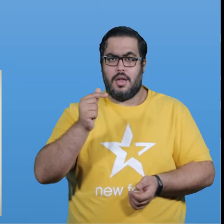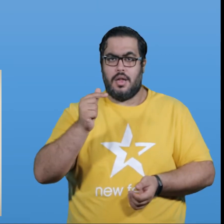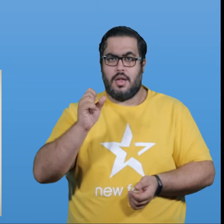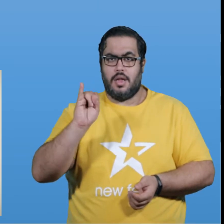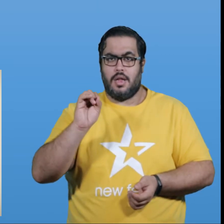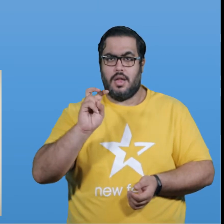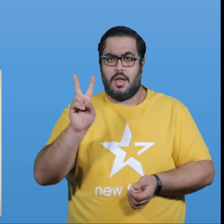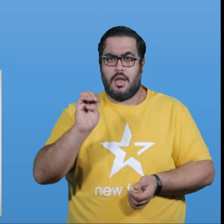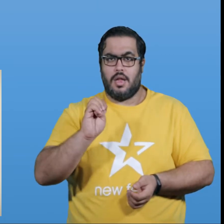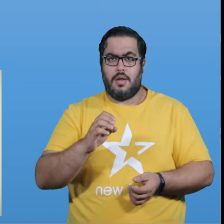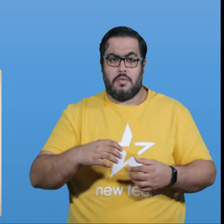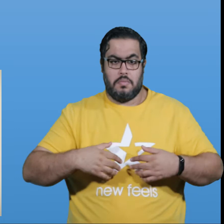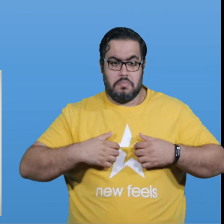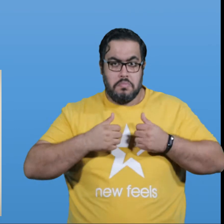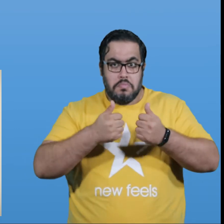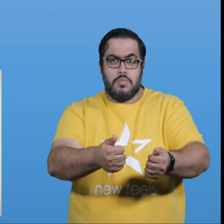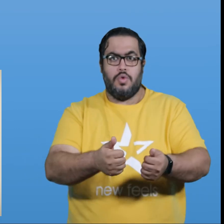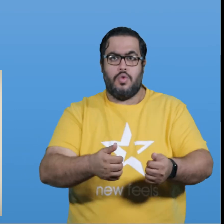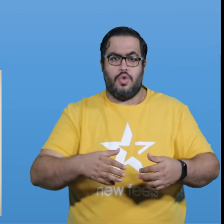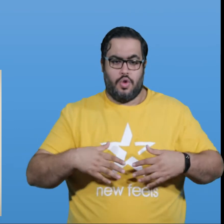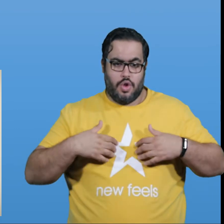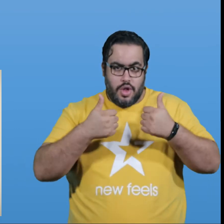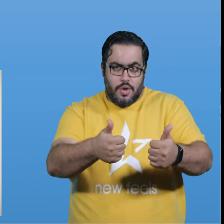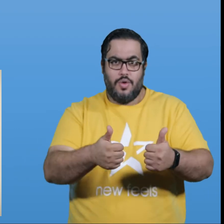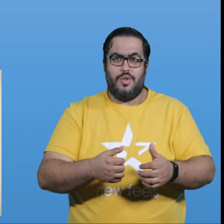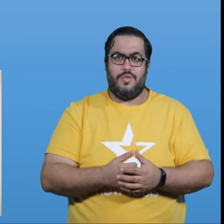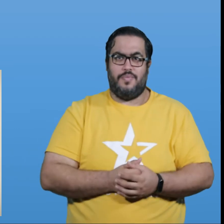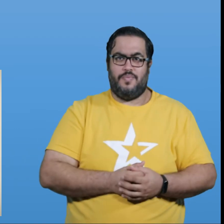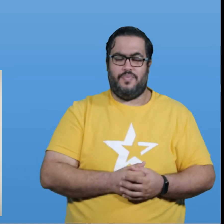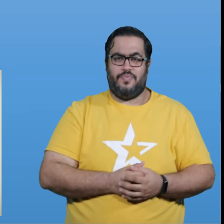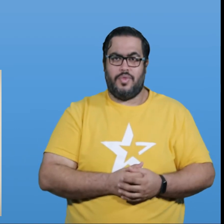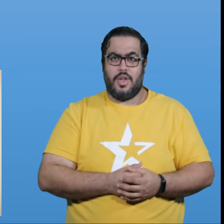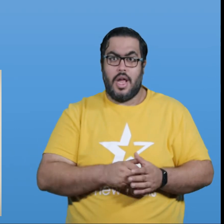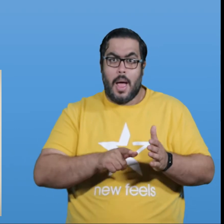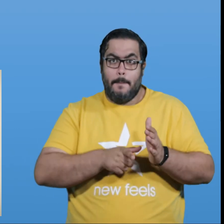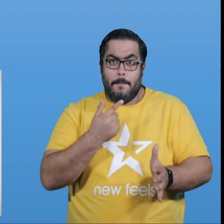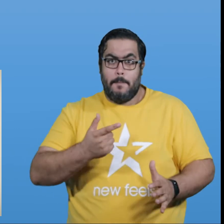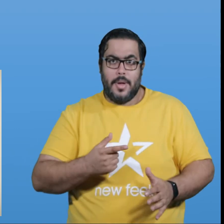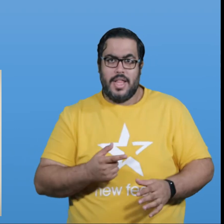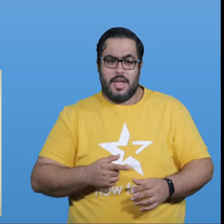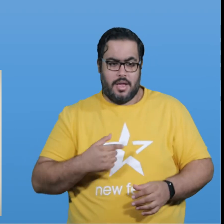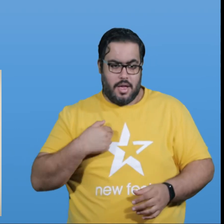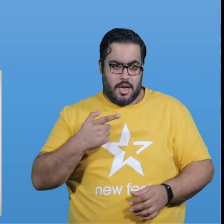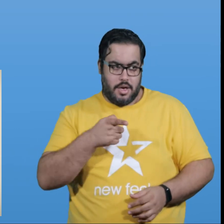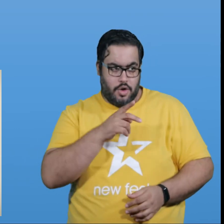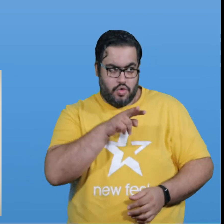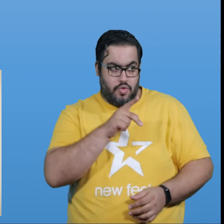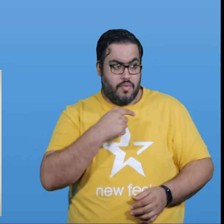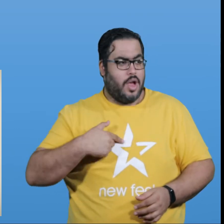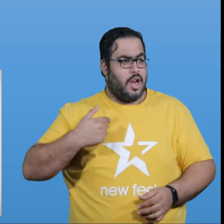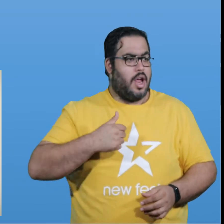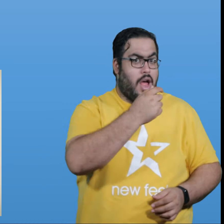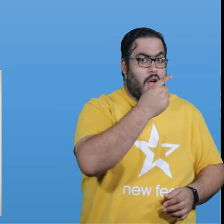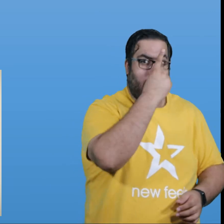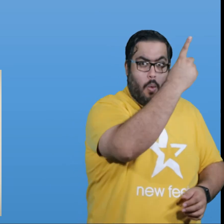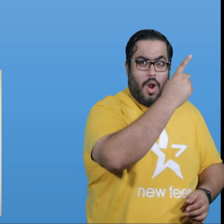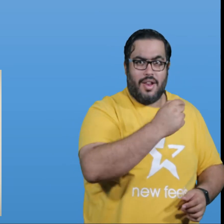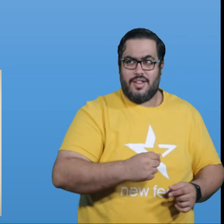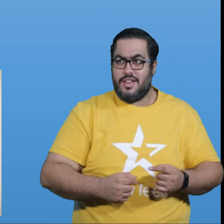Another word for initiative is capability. Now, what are the responsibilities of mentors?